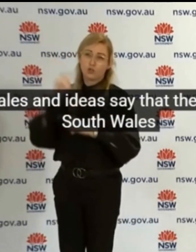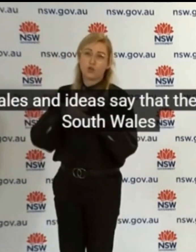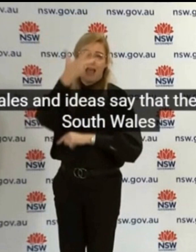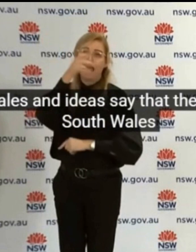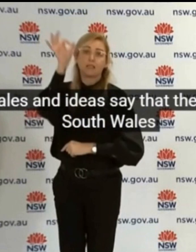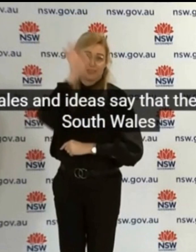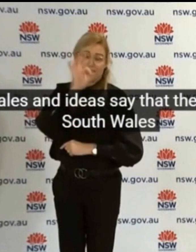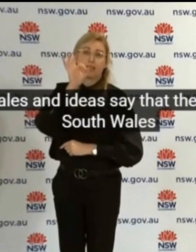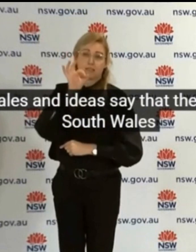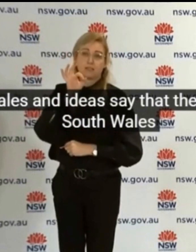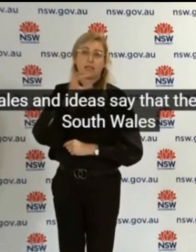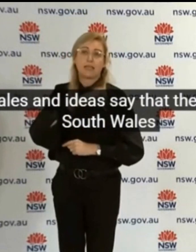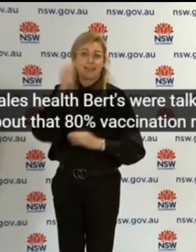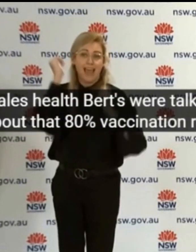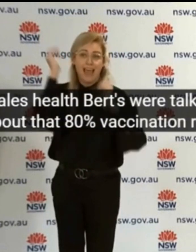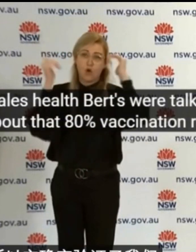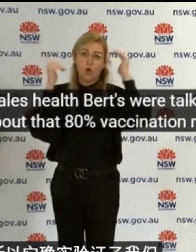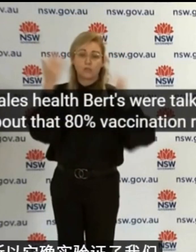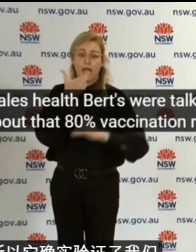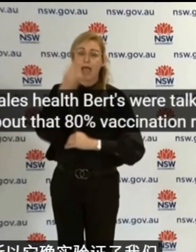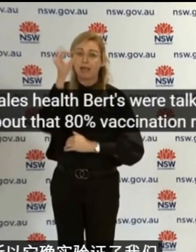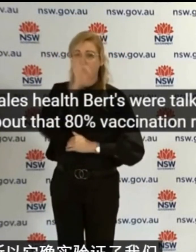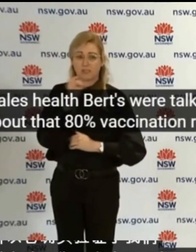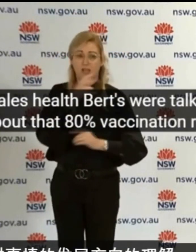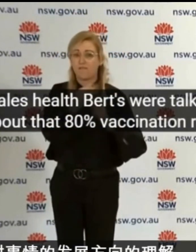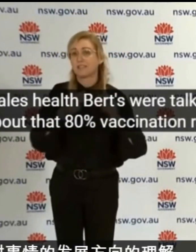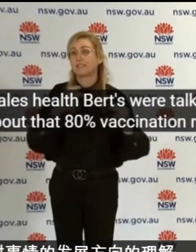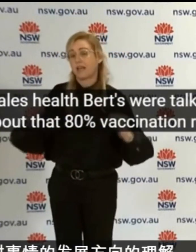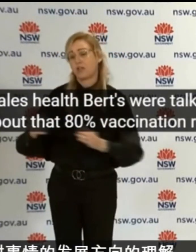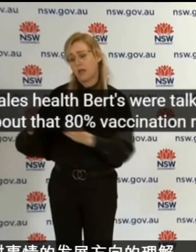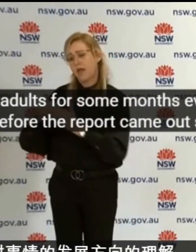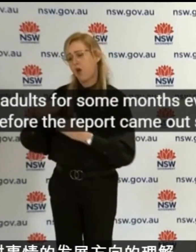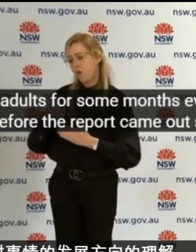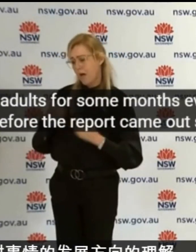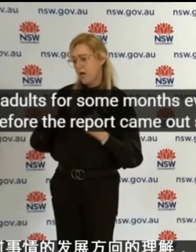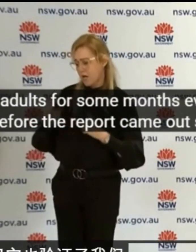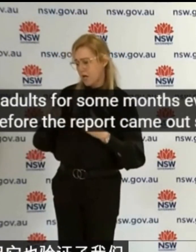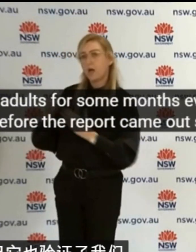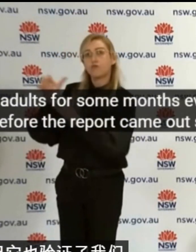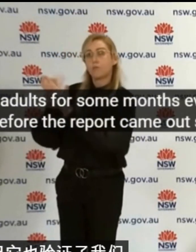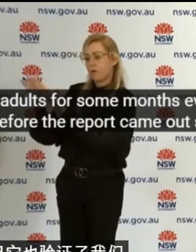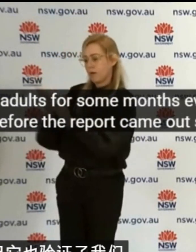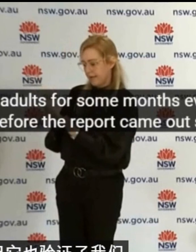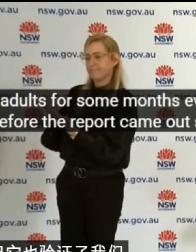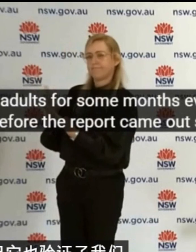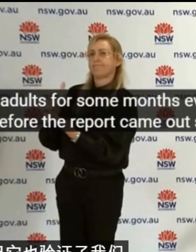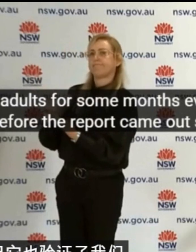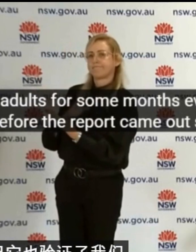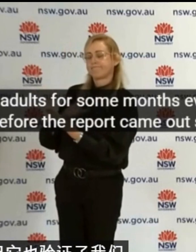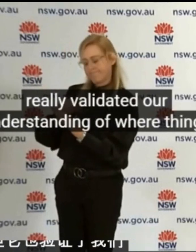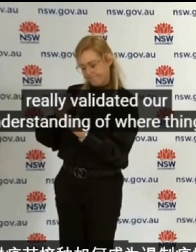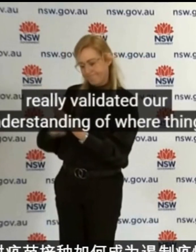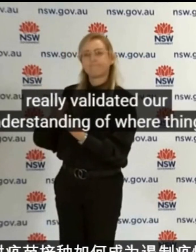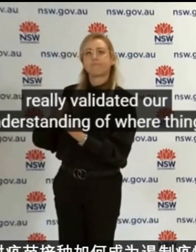out. So it really validated our understanding of where things are going, but it also validated our understanding of how vaccination is an important